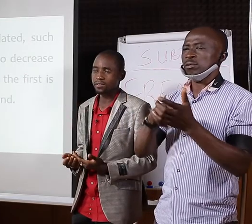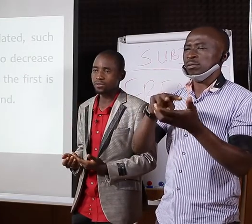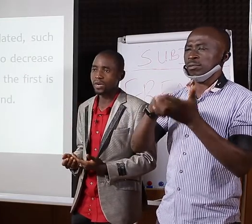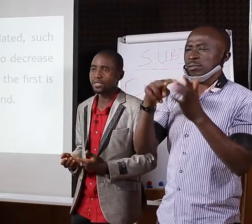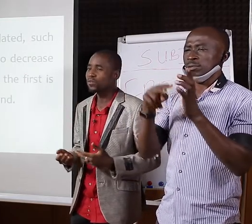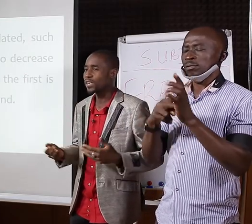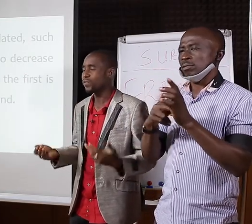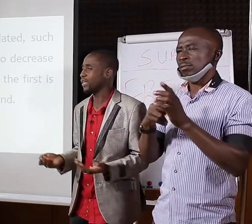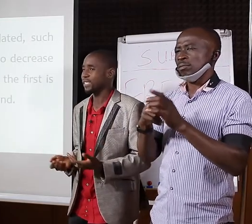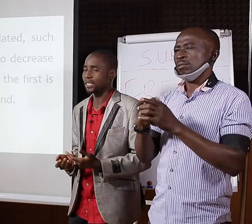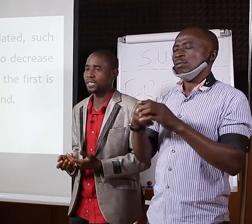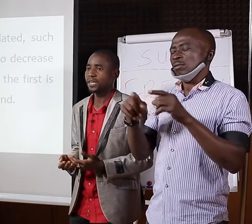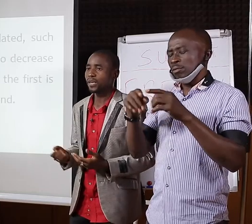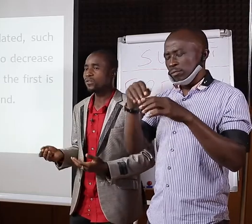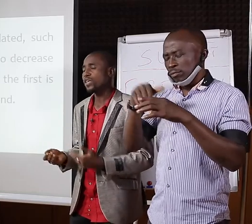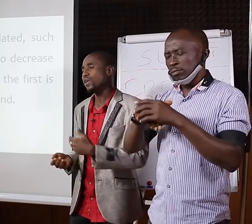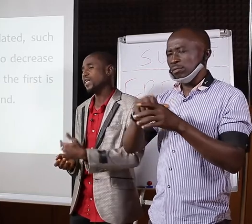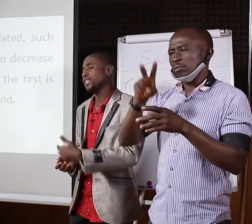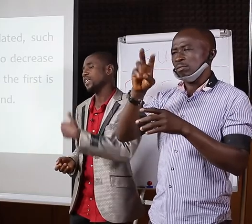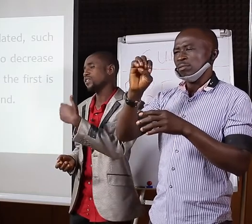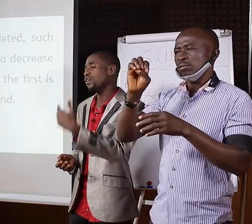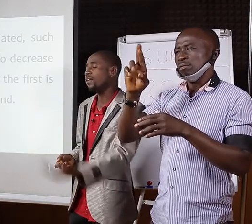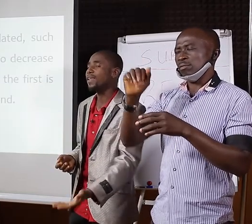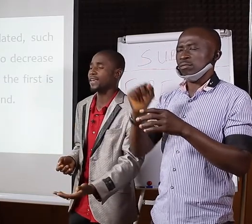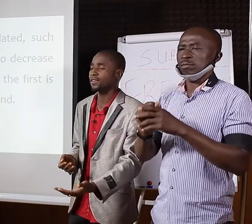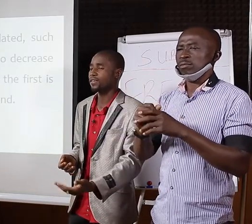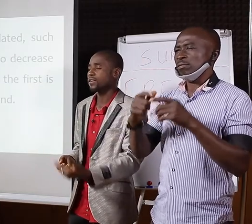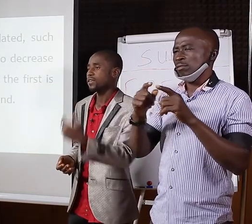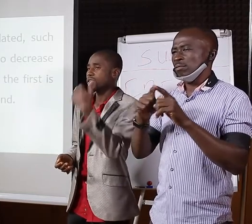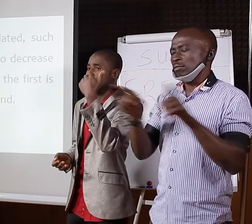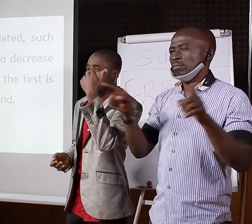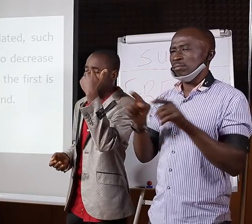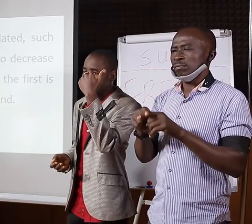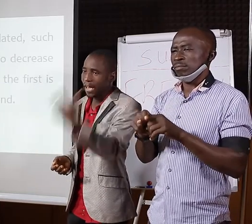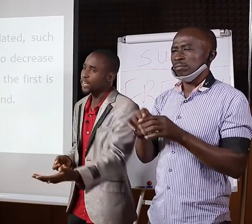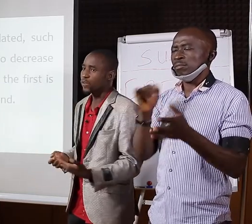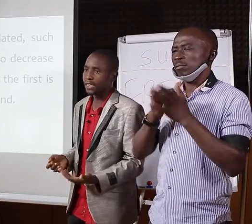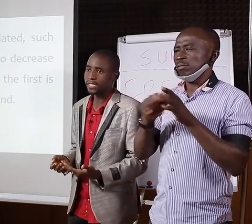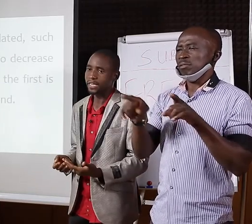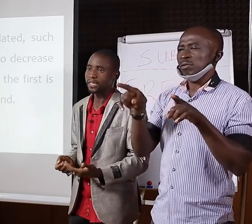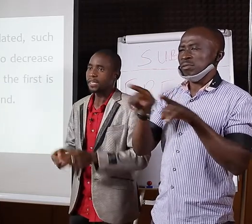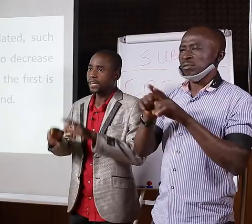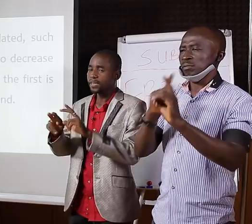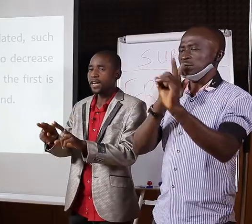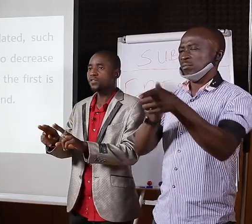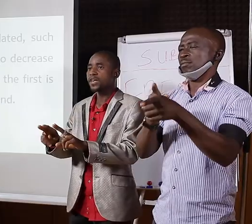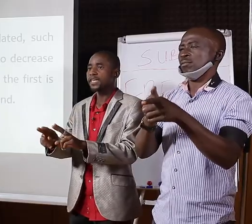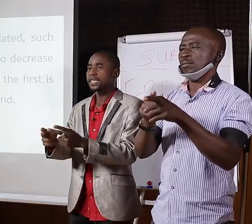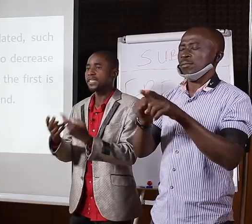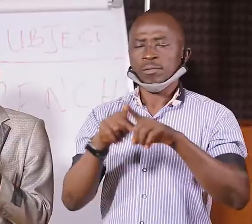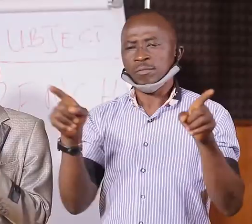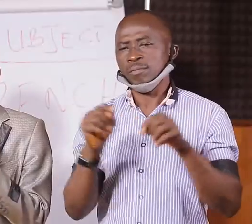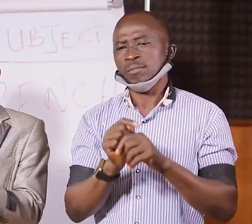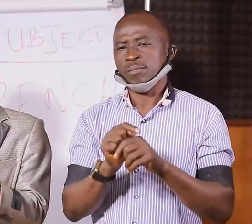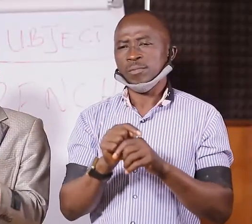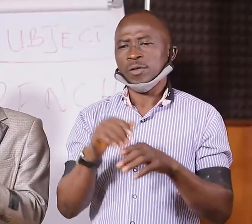to as inverse variation. Inverse variation is unlike direct variation. In direct